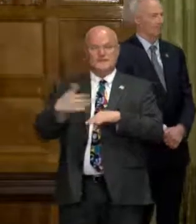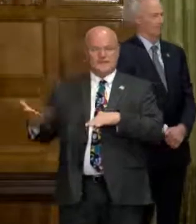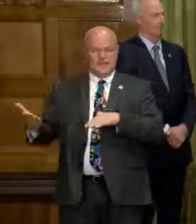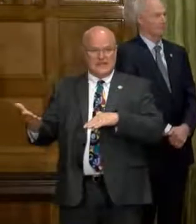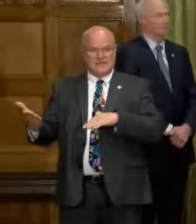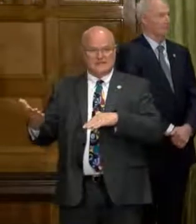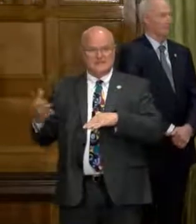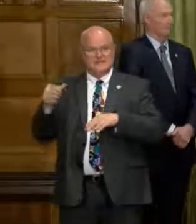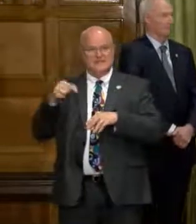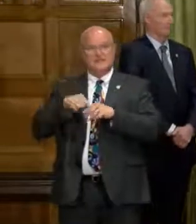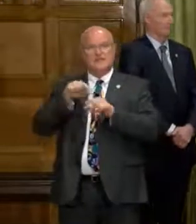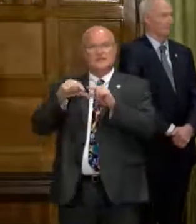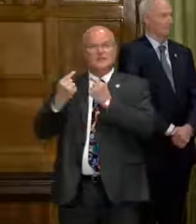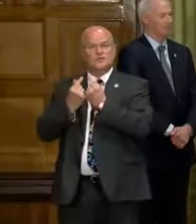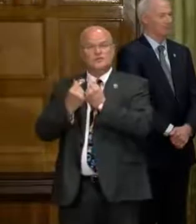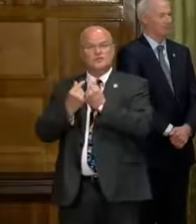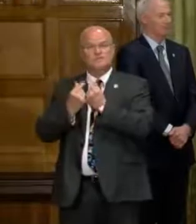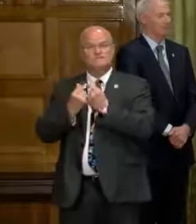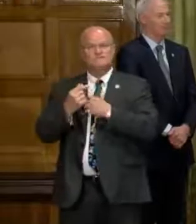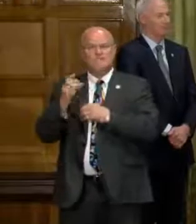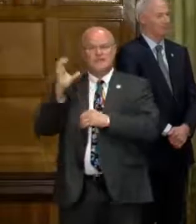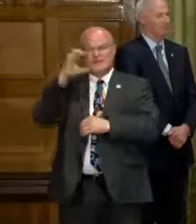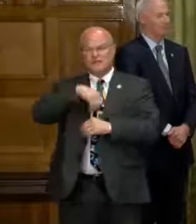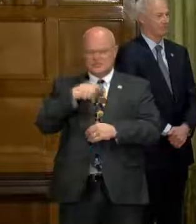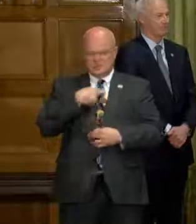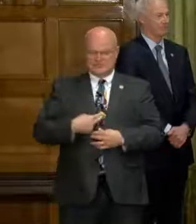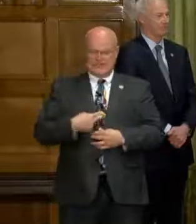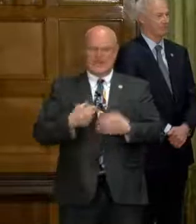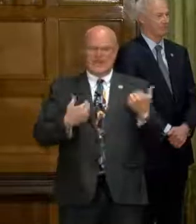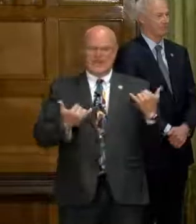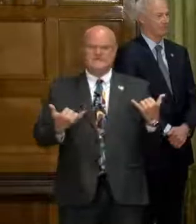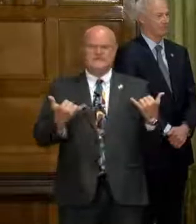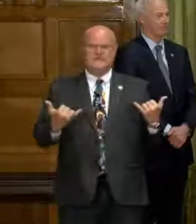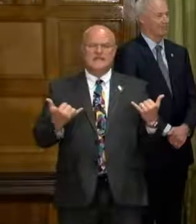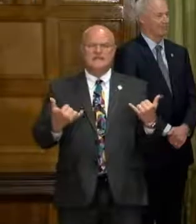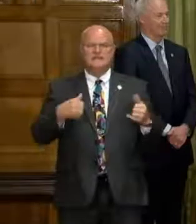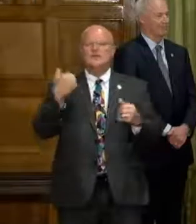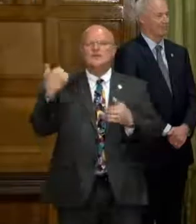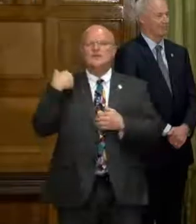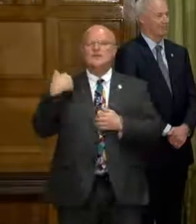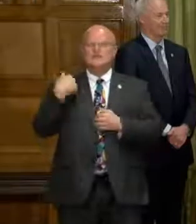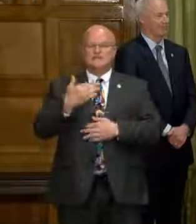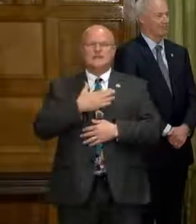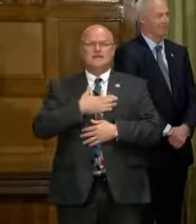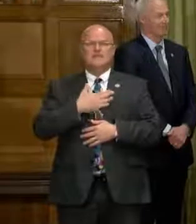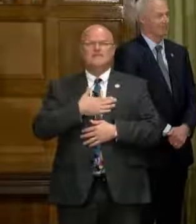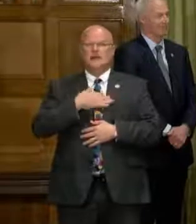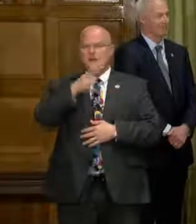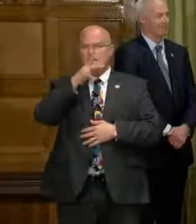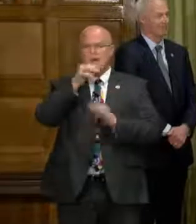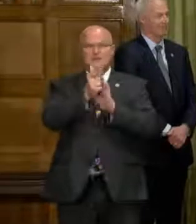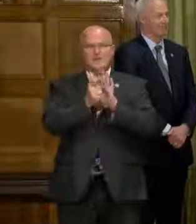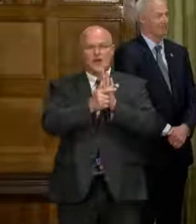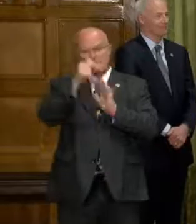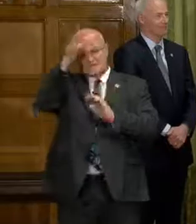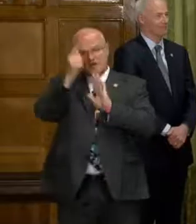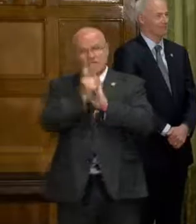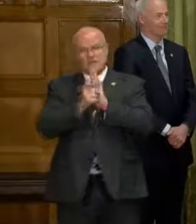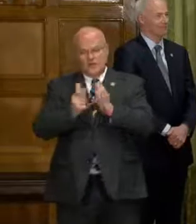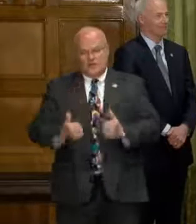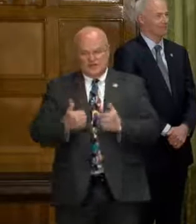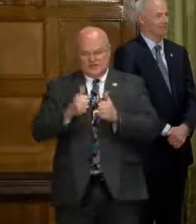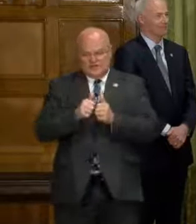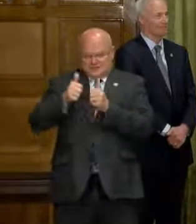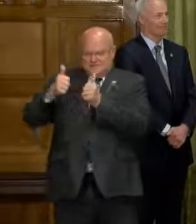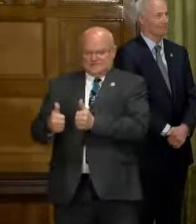have been. This sort of unusual tie I'm wearing reminds me of my mother-in-law and father-in-law who live next